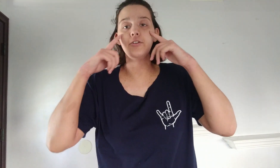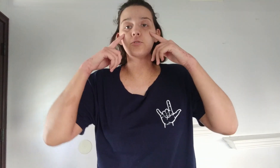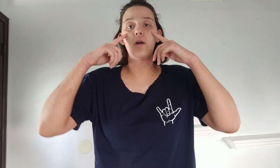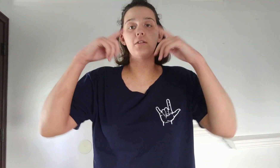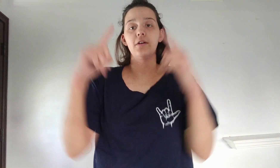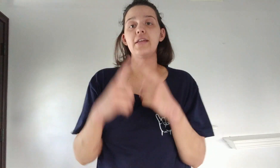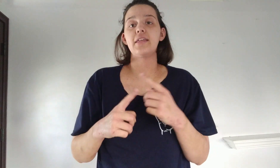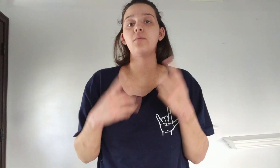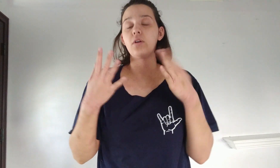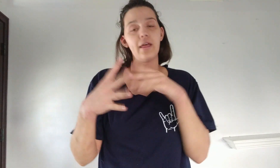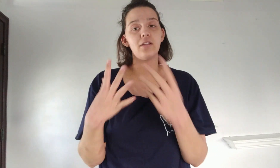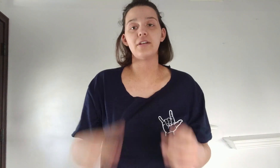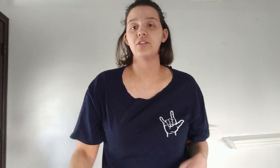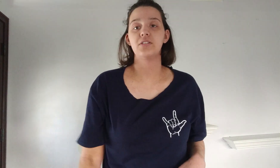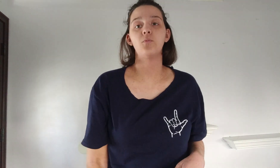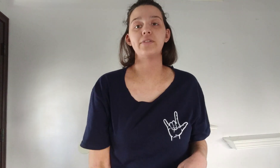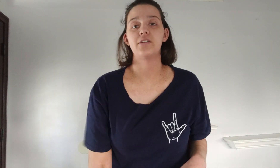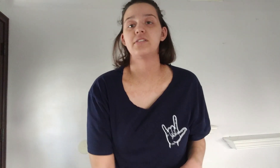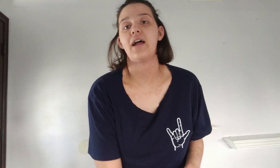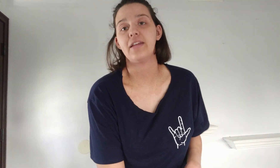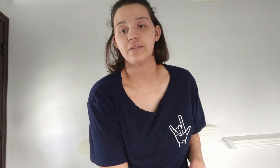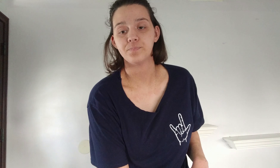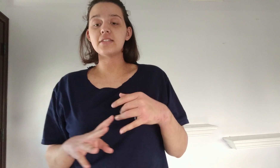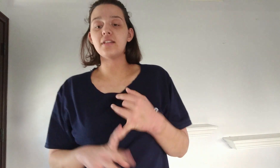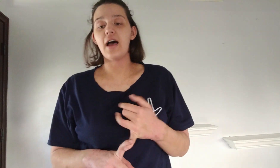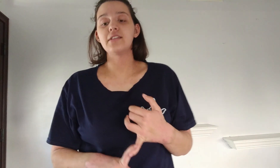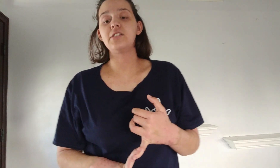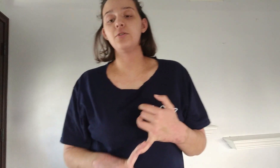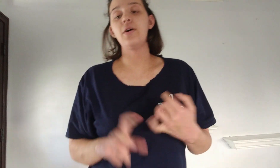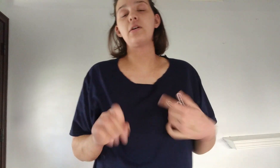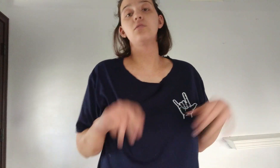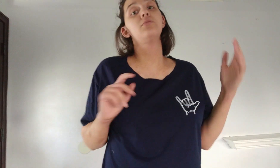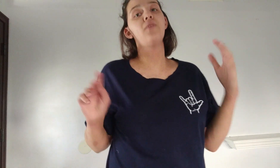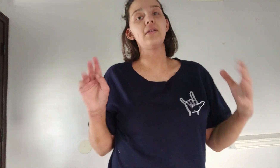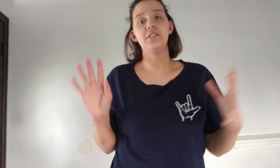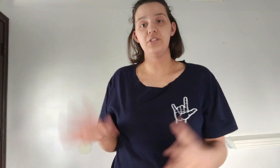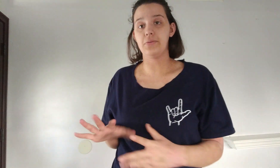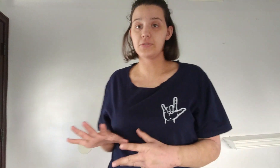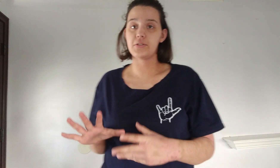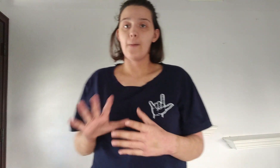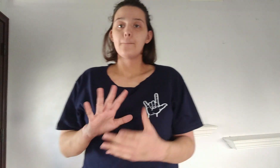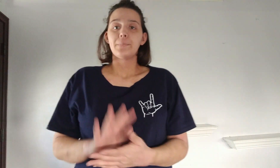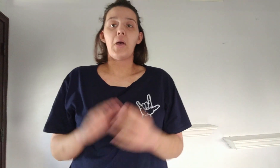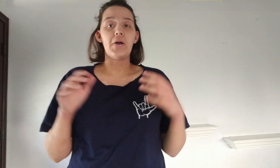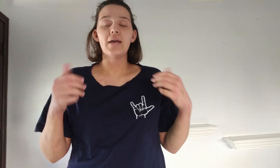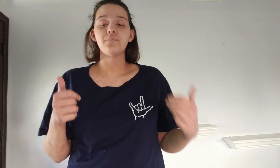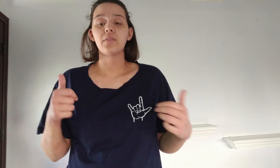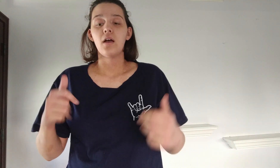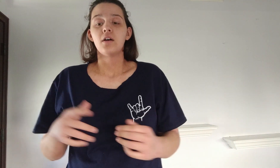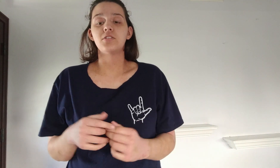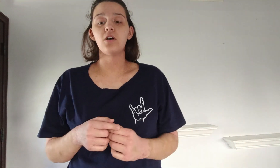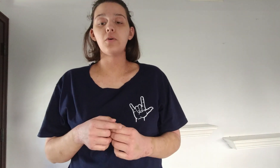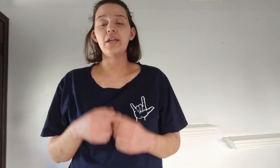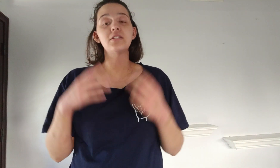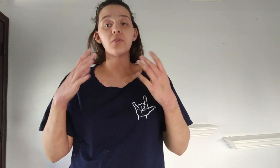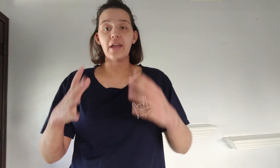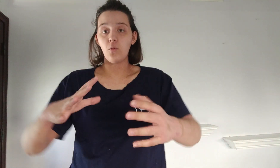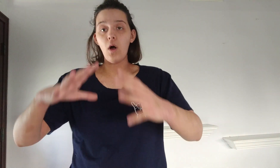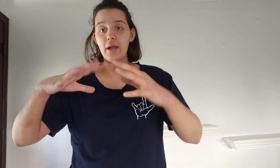just want to look at them, or like look at what they're signing. This is the last do, and then we'll move on to the don'ts. Okay? So it is okay to walk